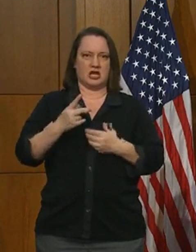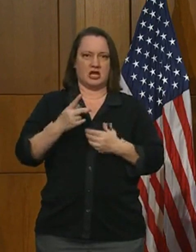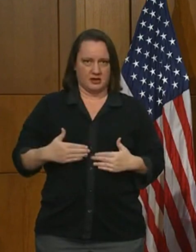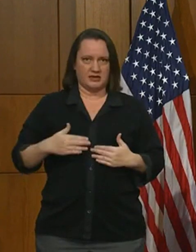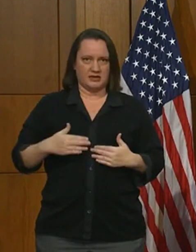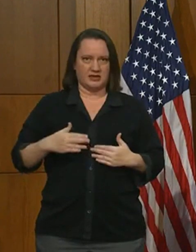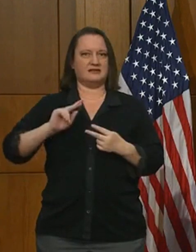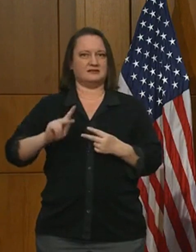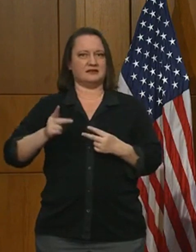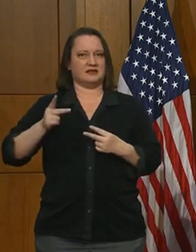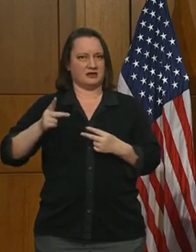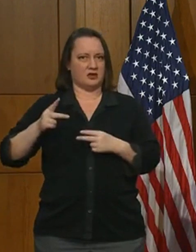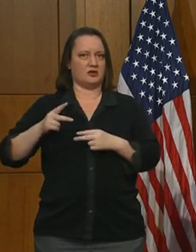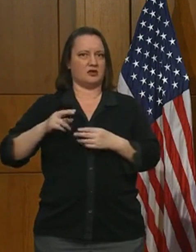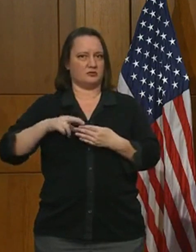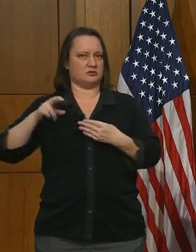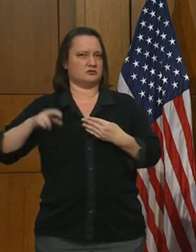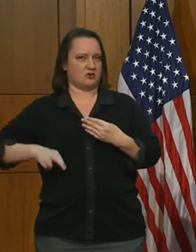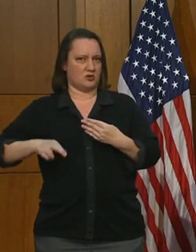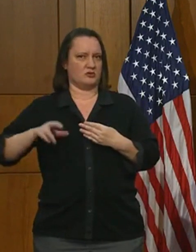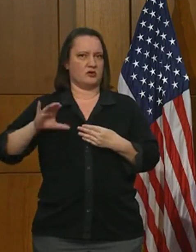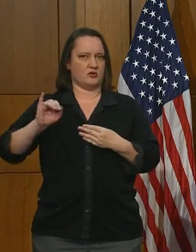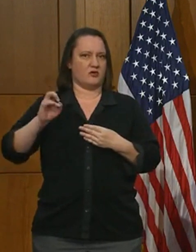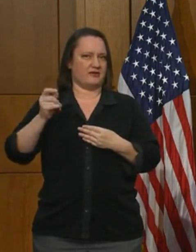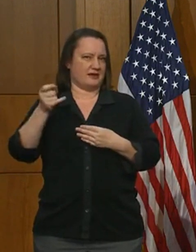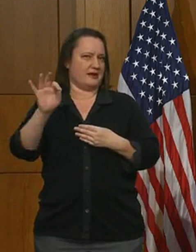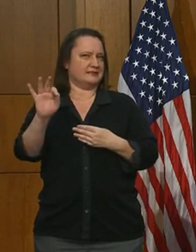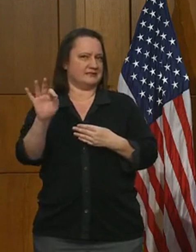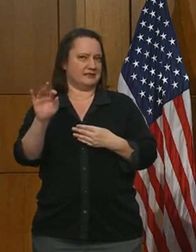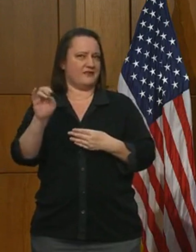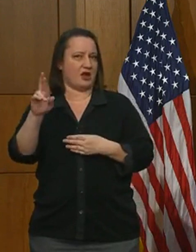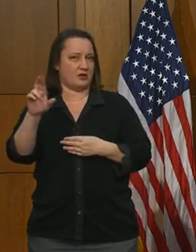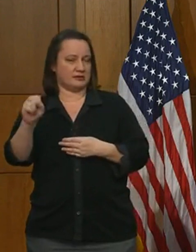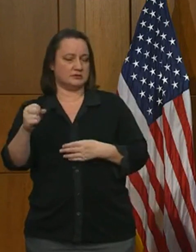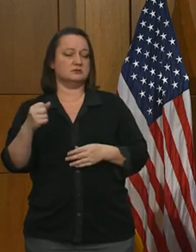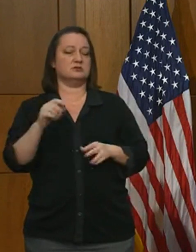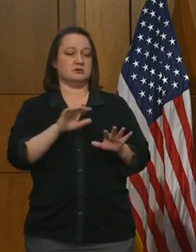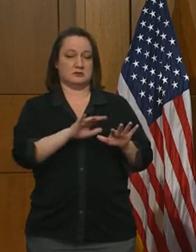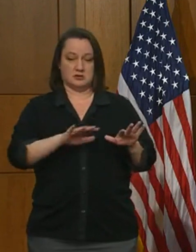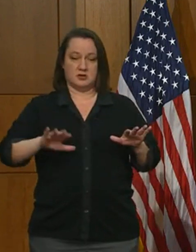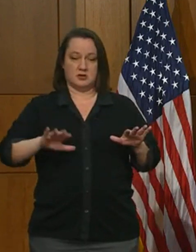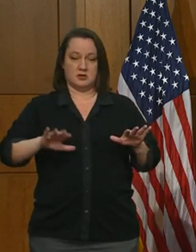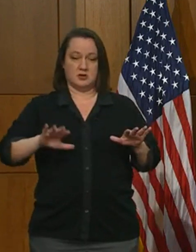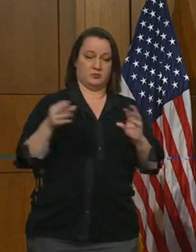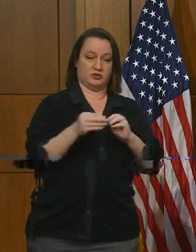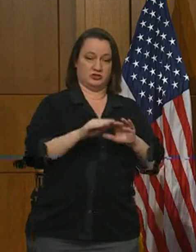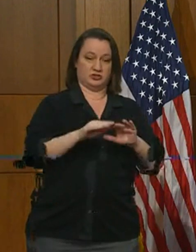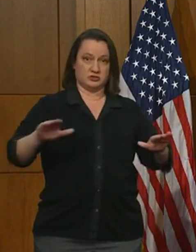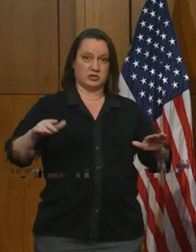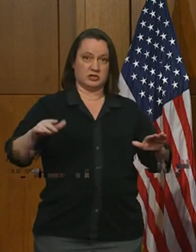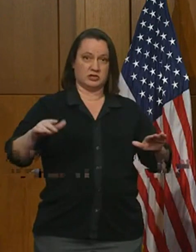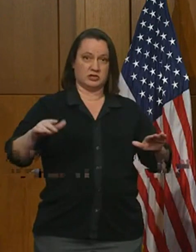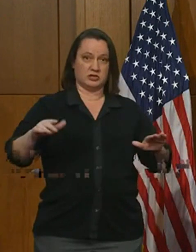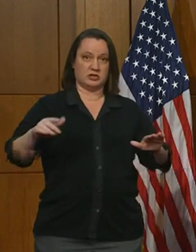causes COVID-19. We have learned of one case of MSC